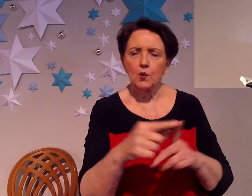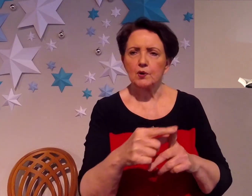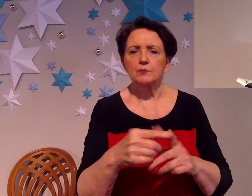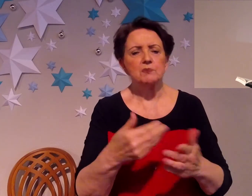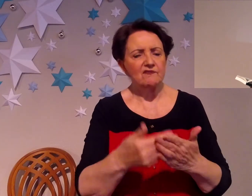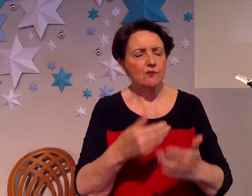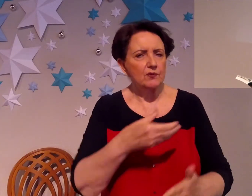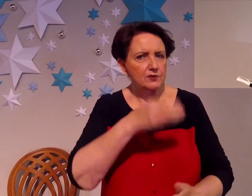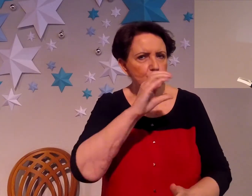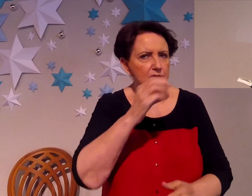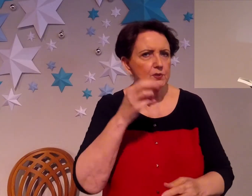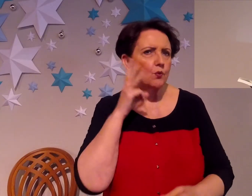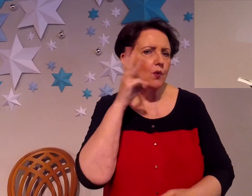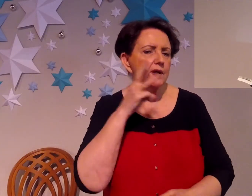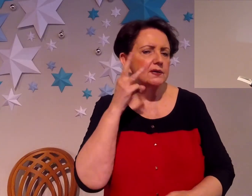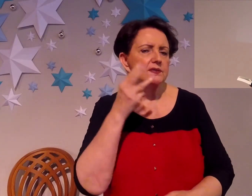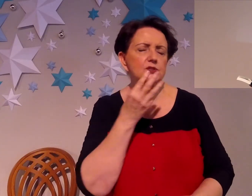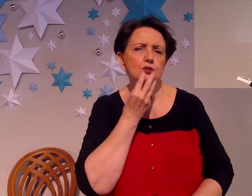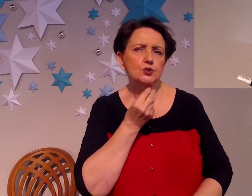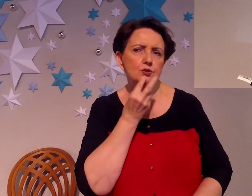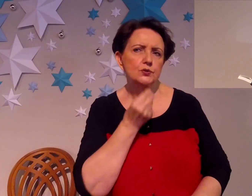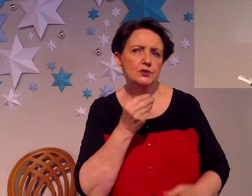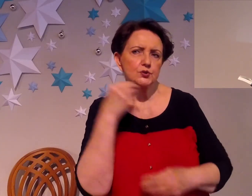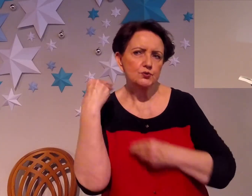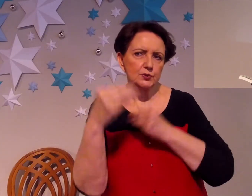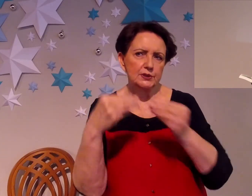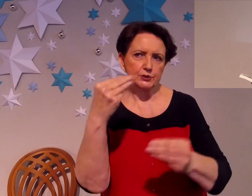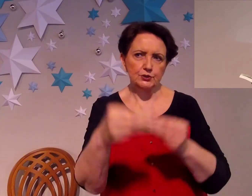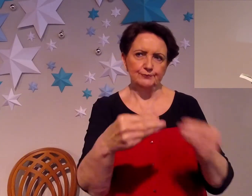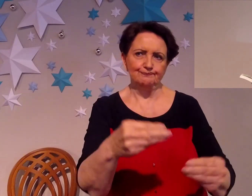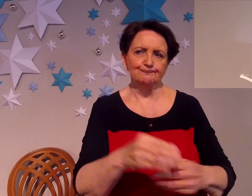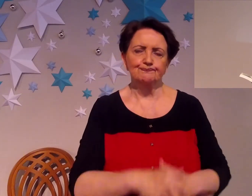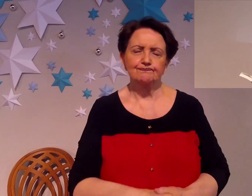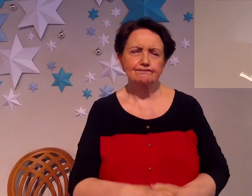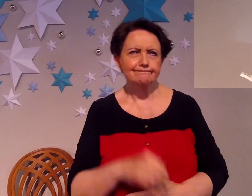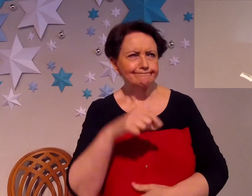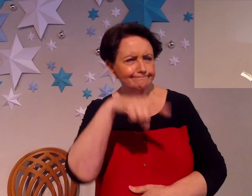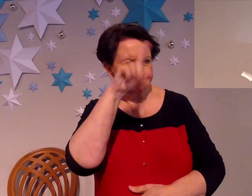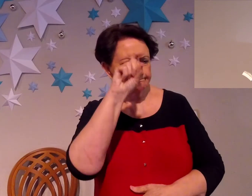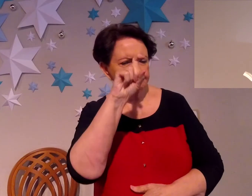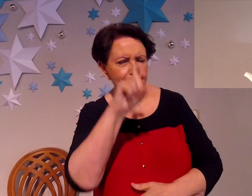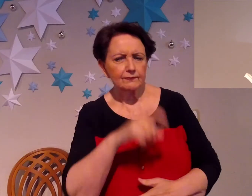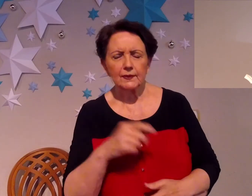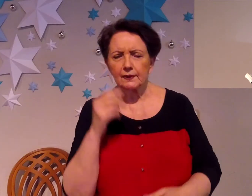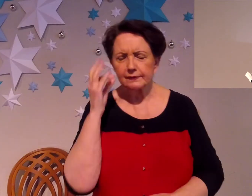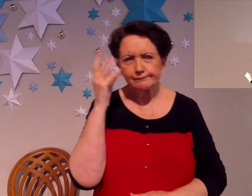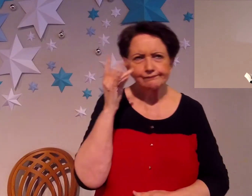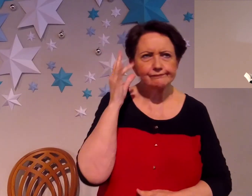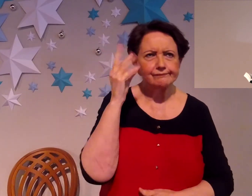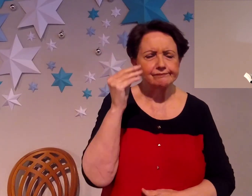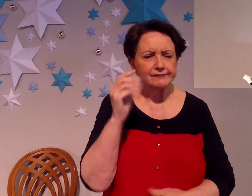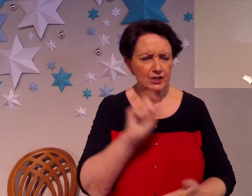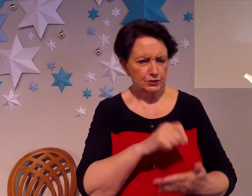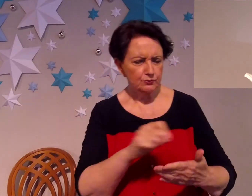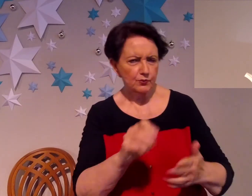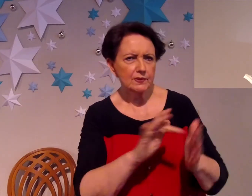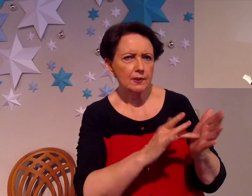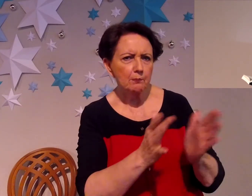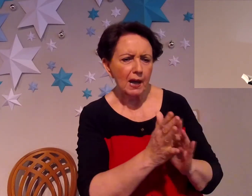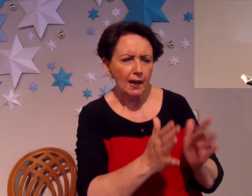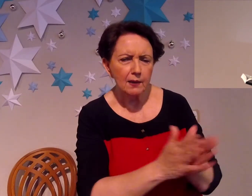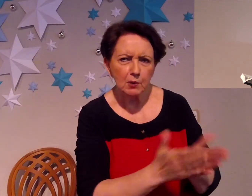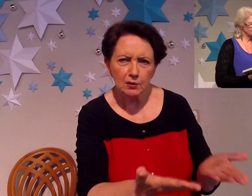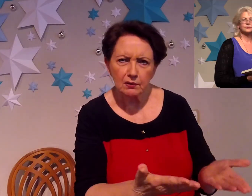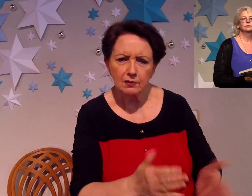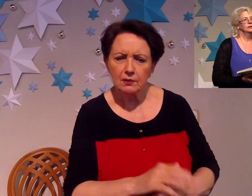It was a Jewish tradition. I puzzled about this for some time. Is it written in the Bible, Grandpa?